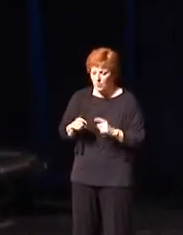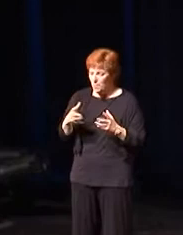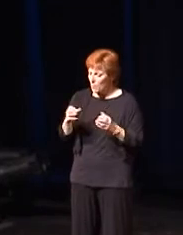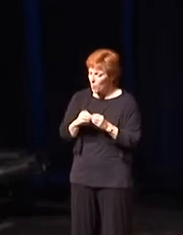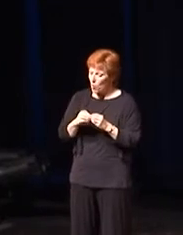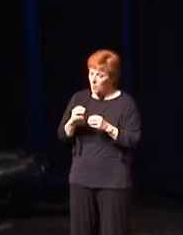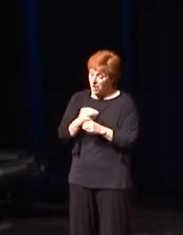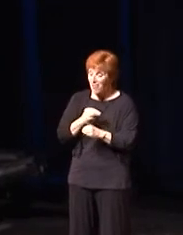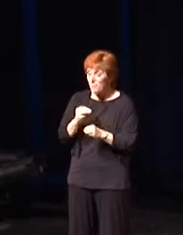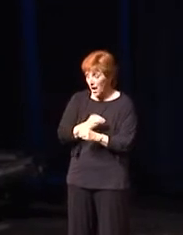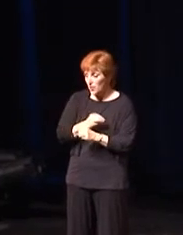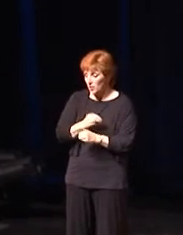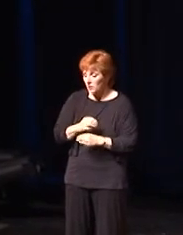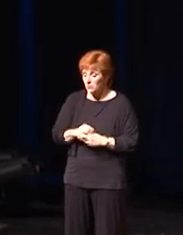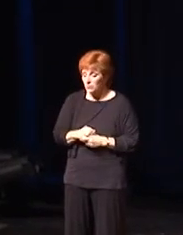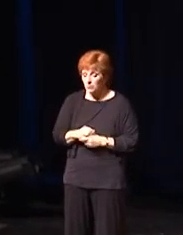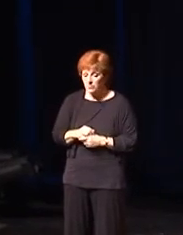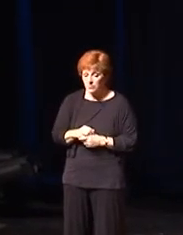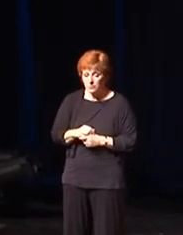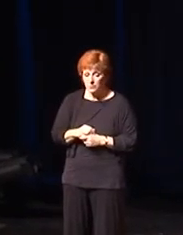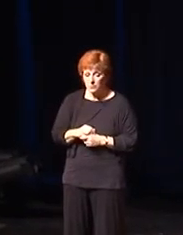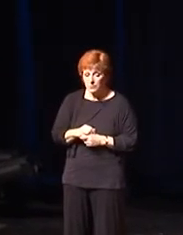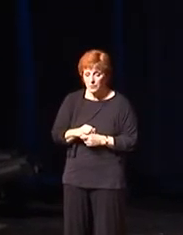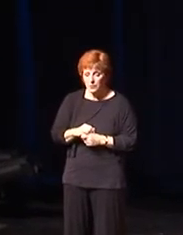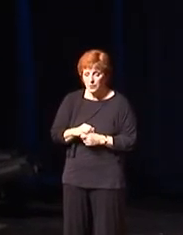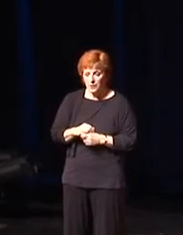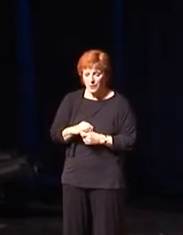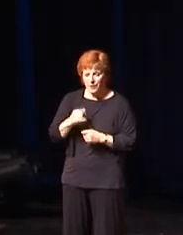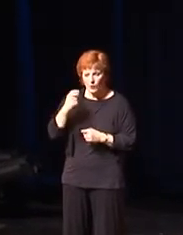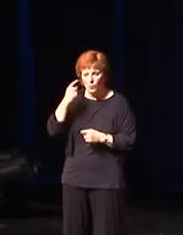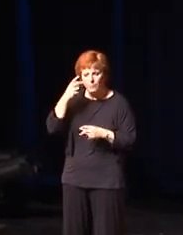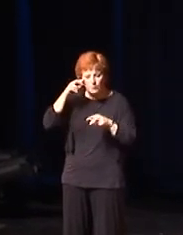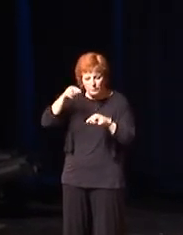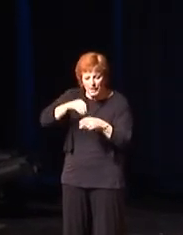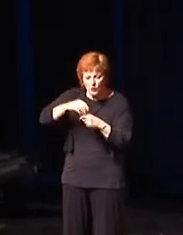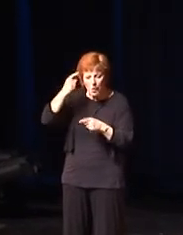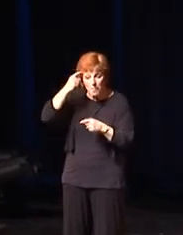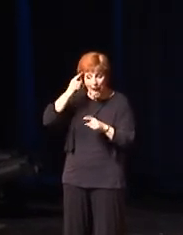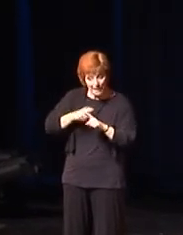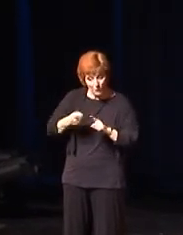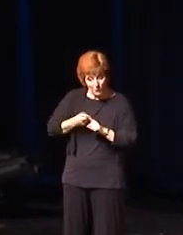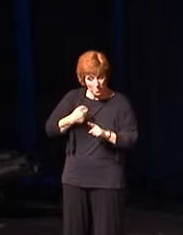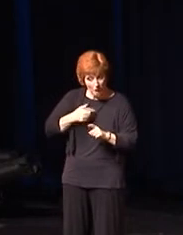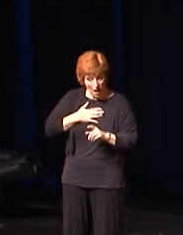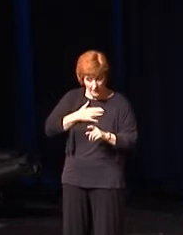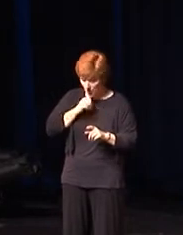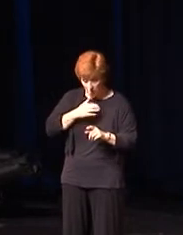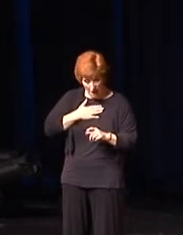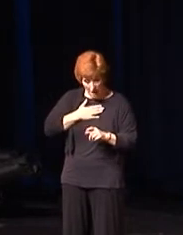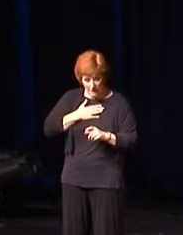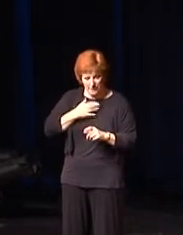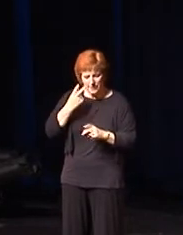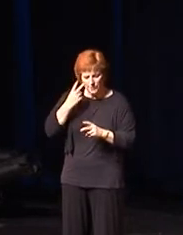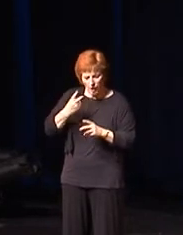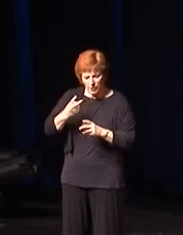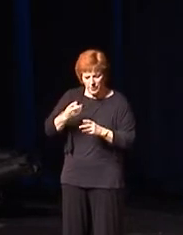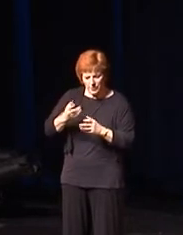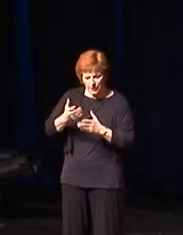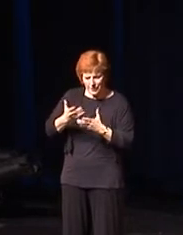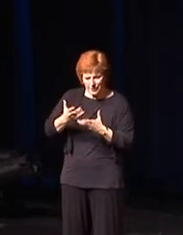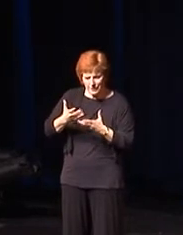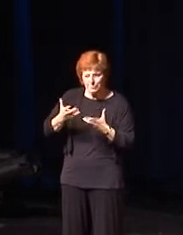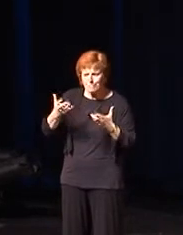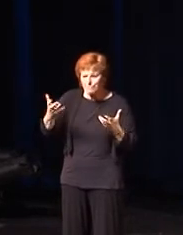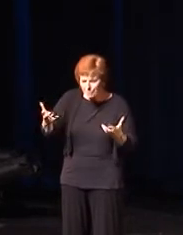more mathematical. And to give you a glimpse into a mind that's not mine, I found this picture of this praying mantis is extreme